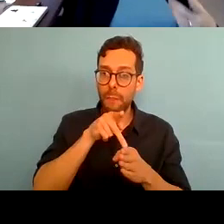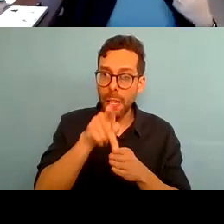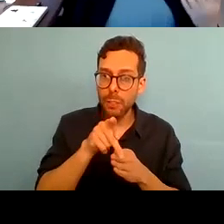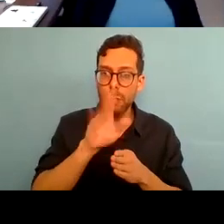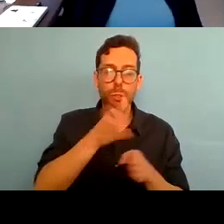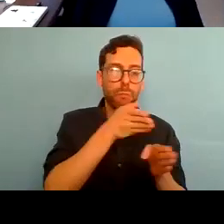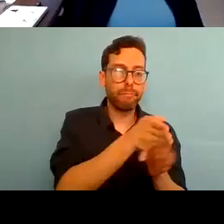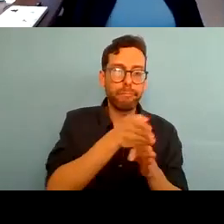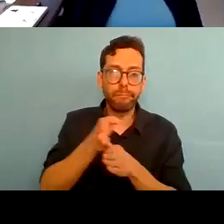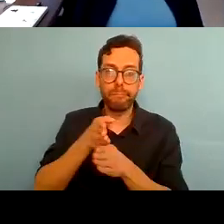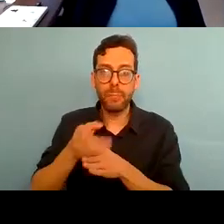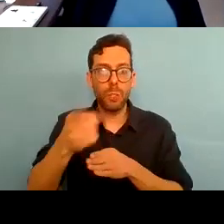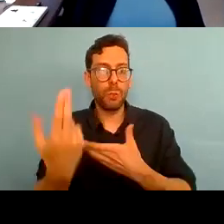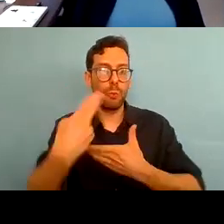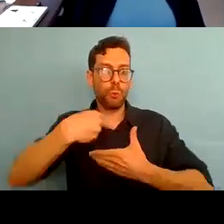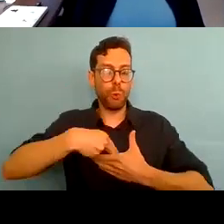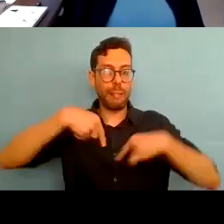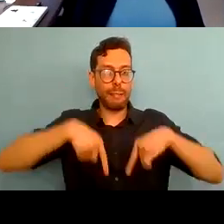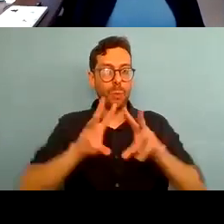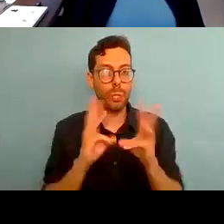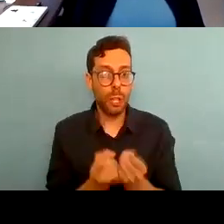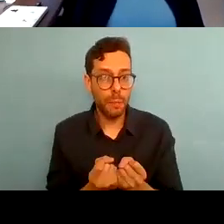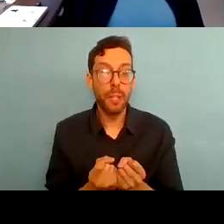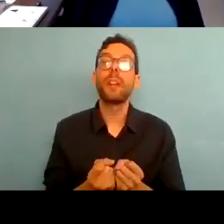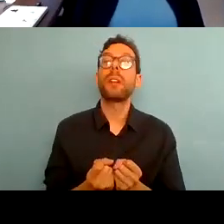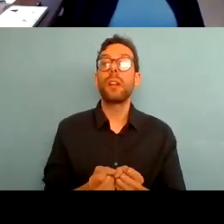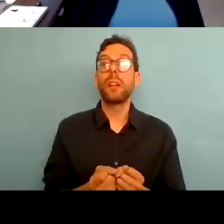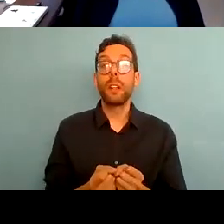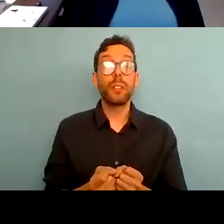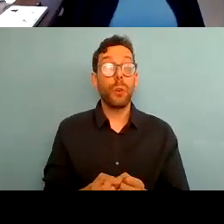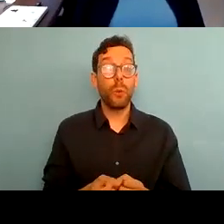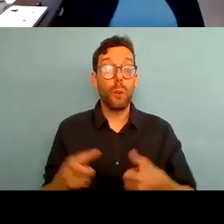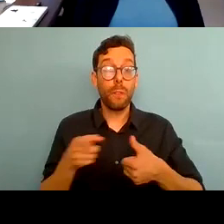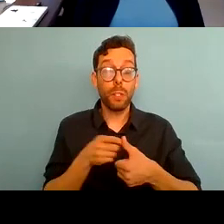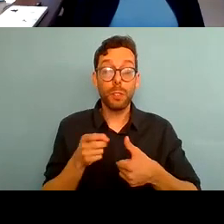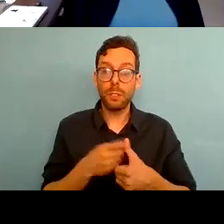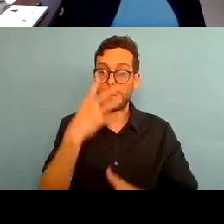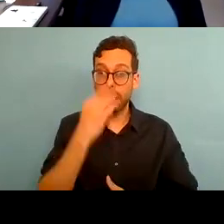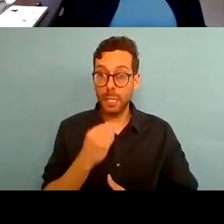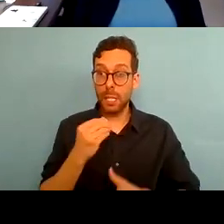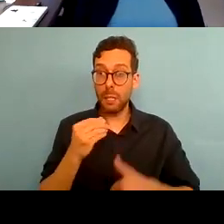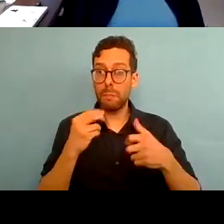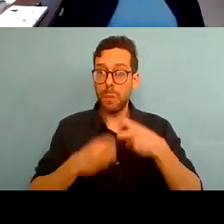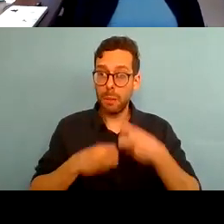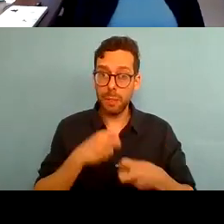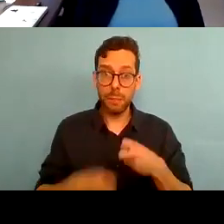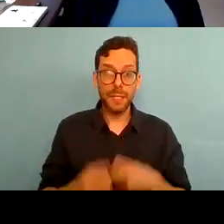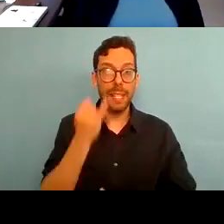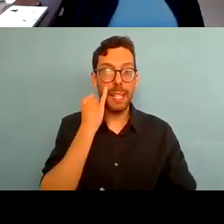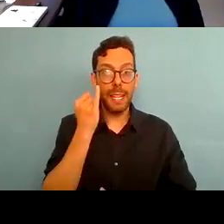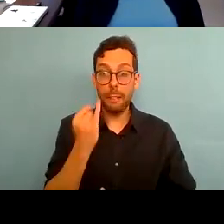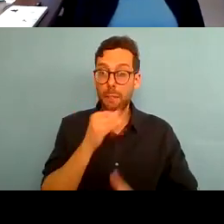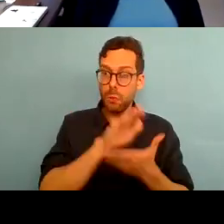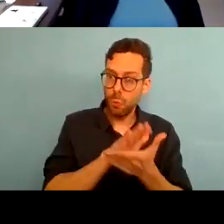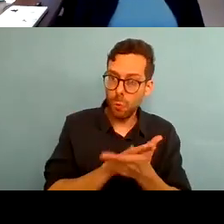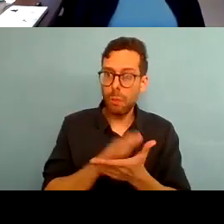are things that you can be doing. So certainly sleep issues. If they're falling asleep during school or therapy, that's definitely a clue that they're not